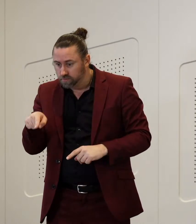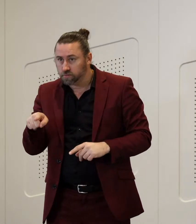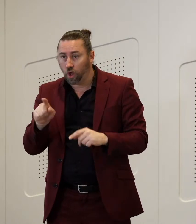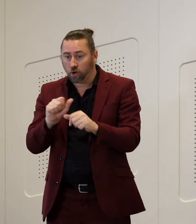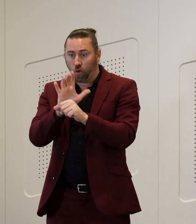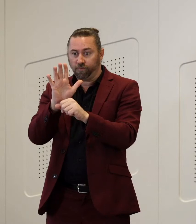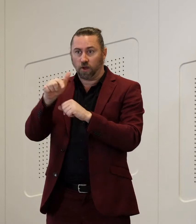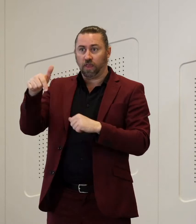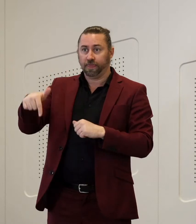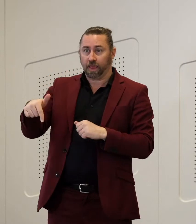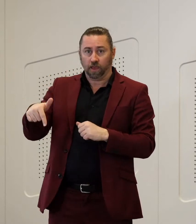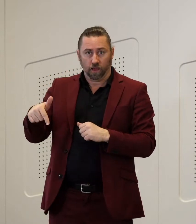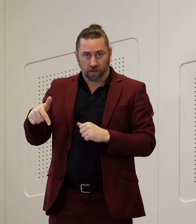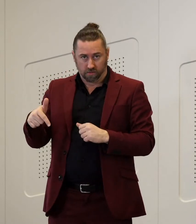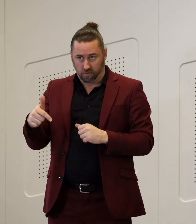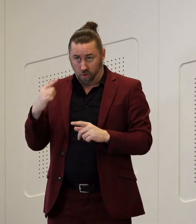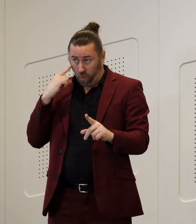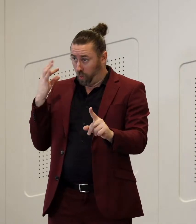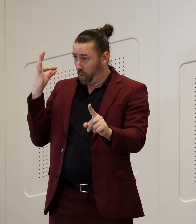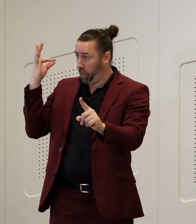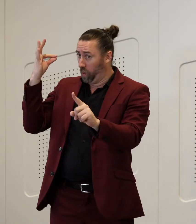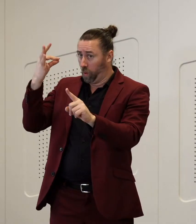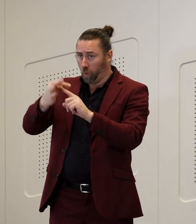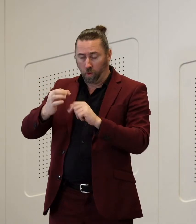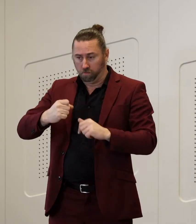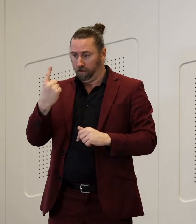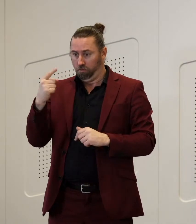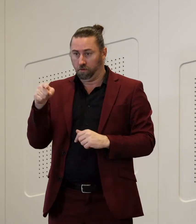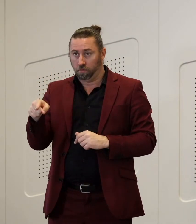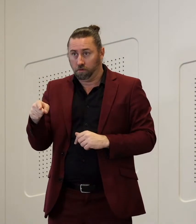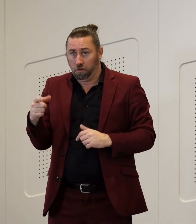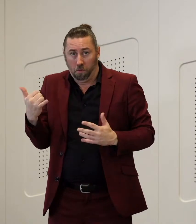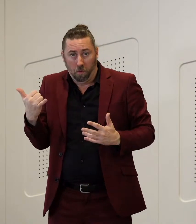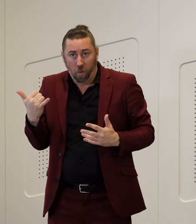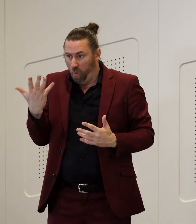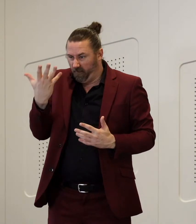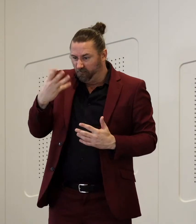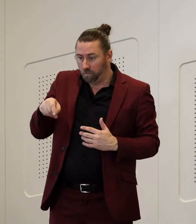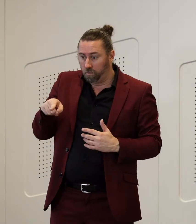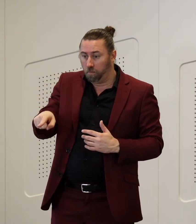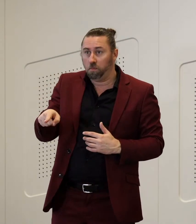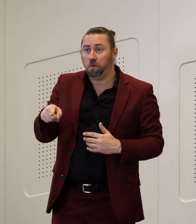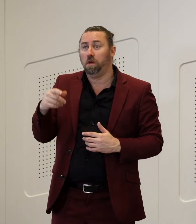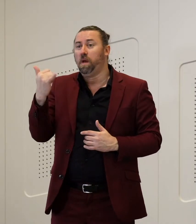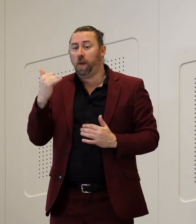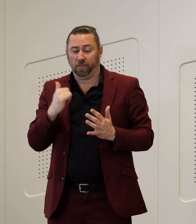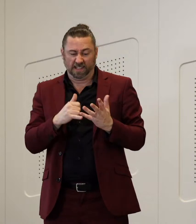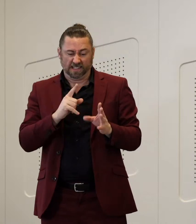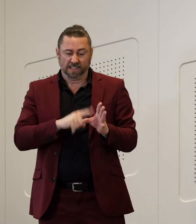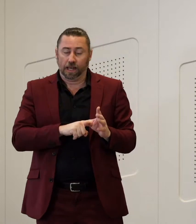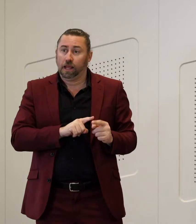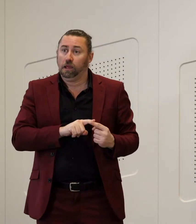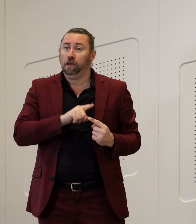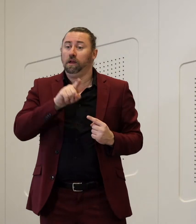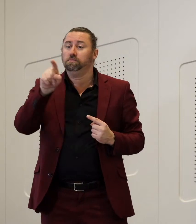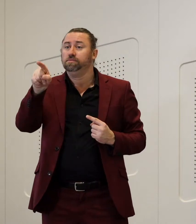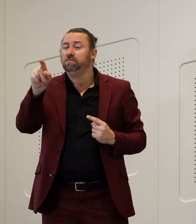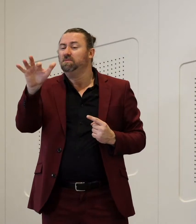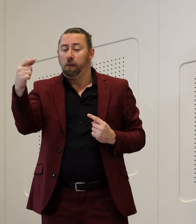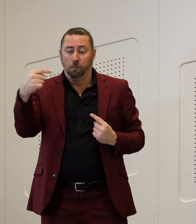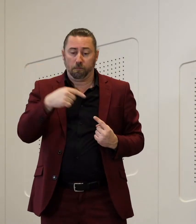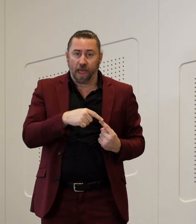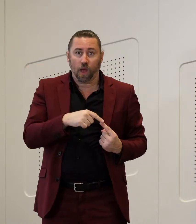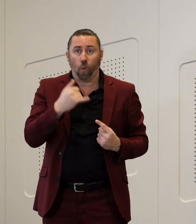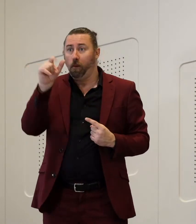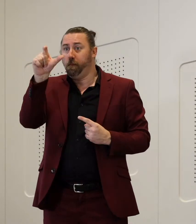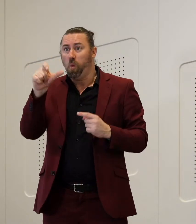know what the cause of that might be. It could be that they've got a case in the community there. It could be that someone from Sydney's gone up and gone back to Sydney.